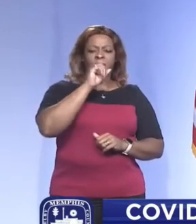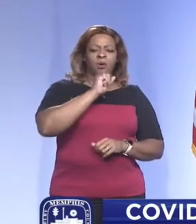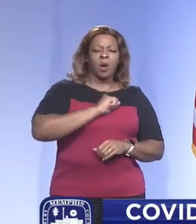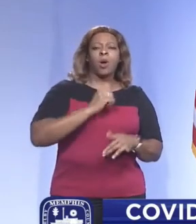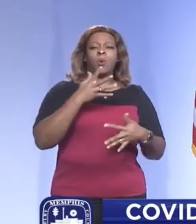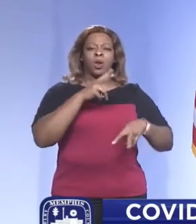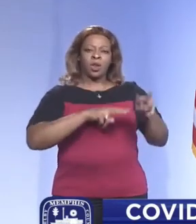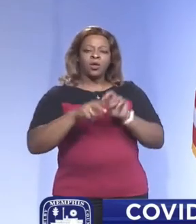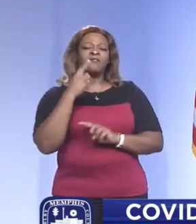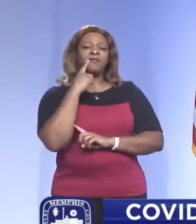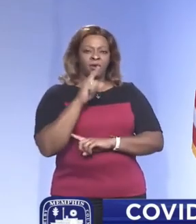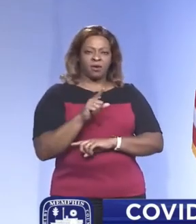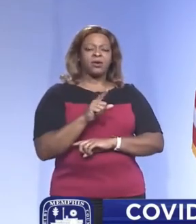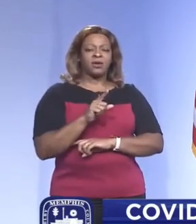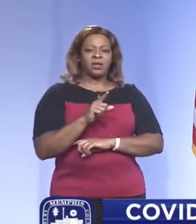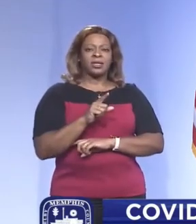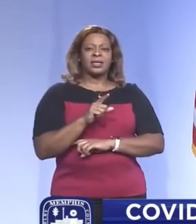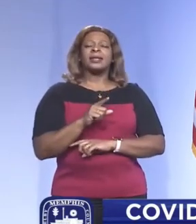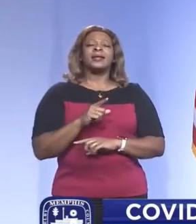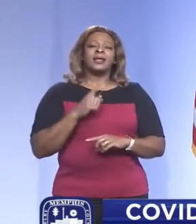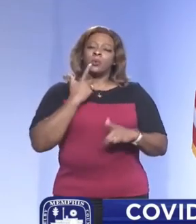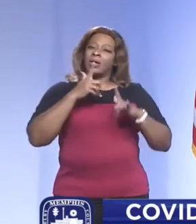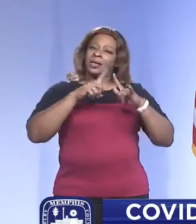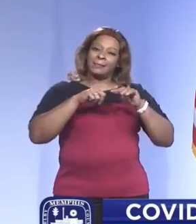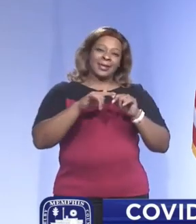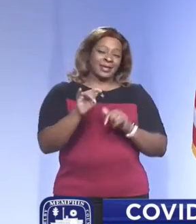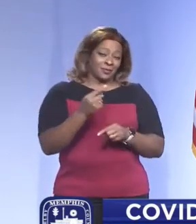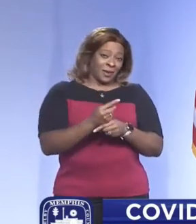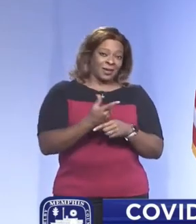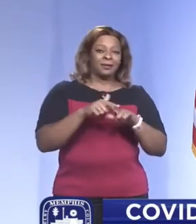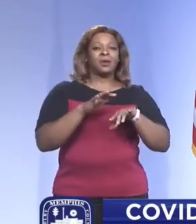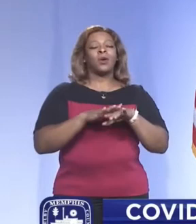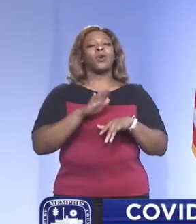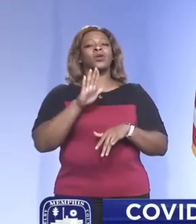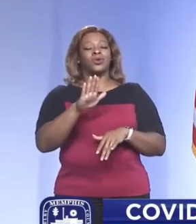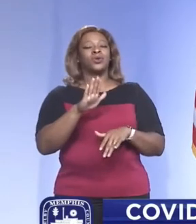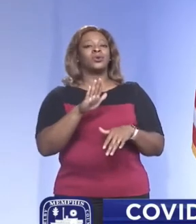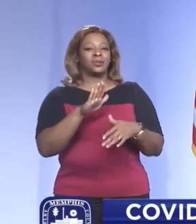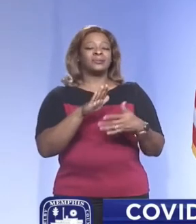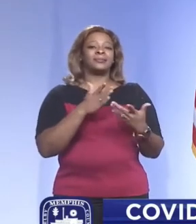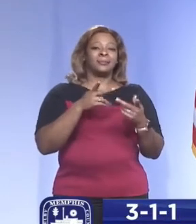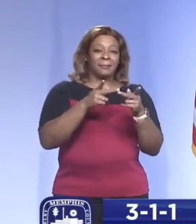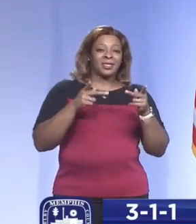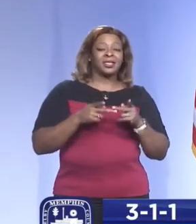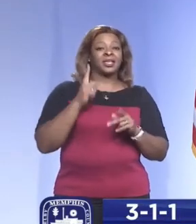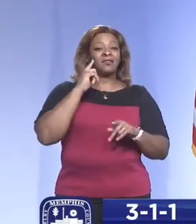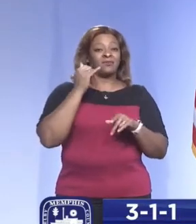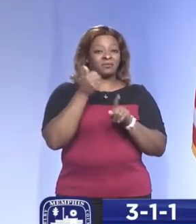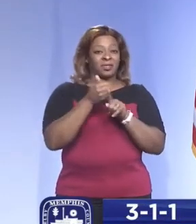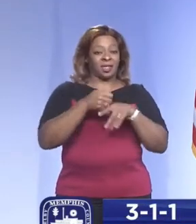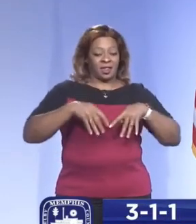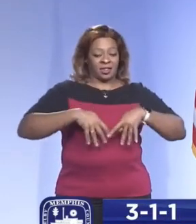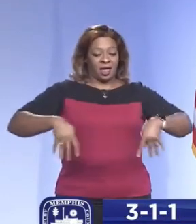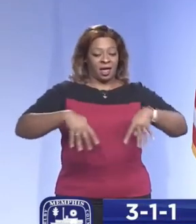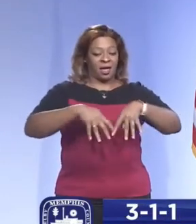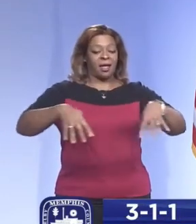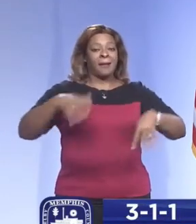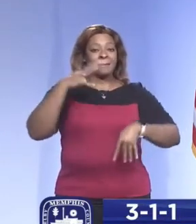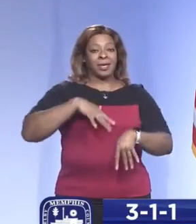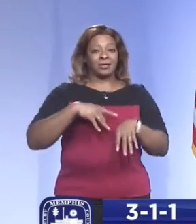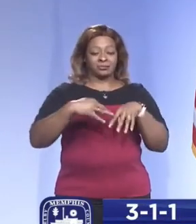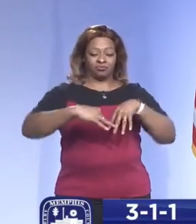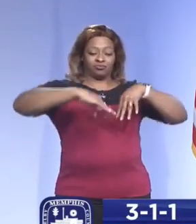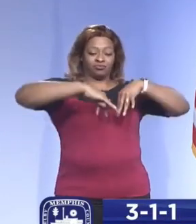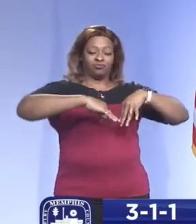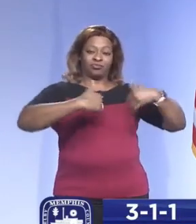for. But it kind of depends, right? It depends on your position. If you're a lineman directly across from